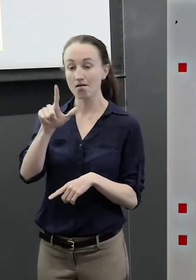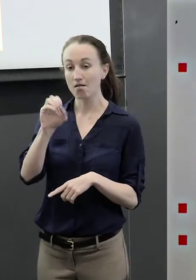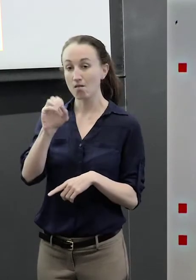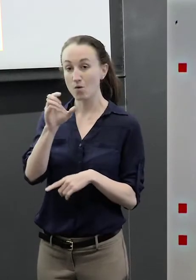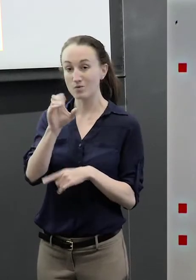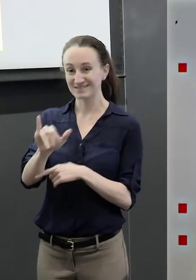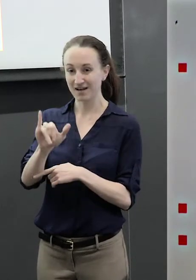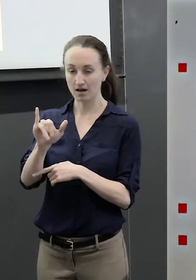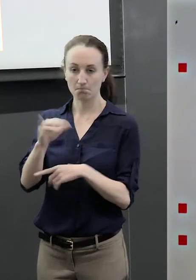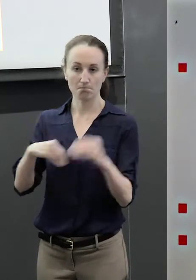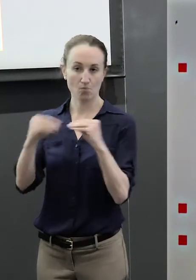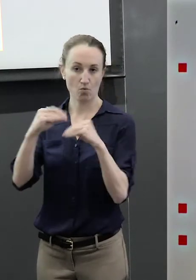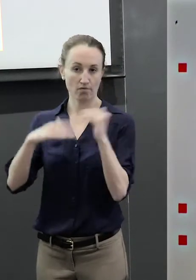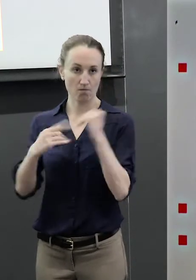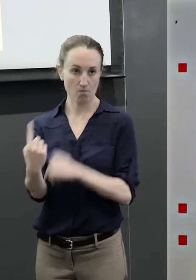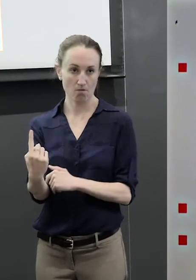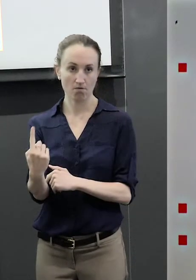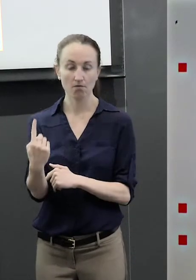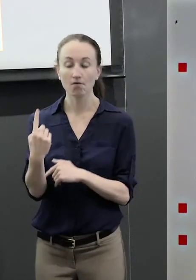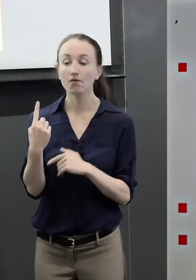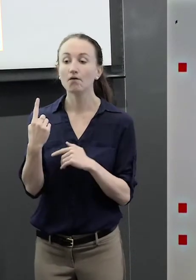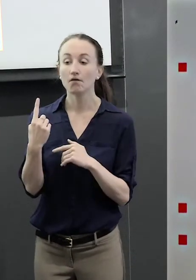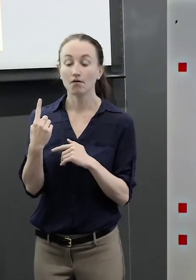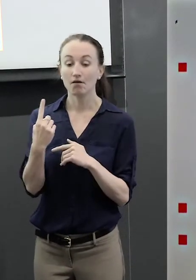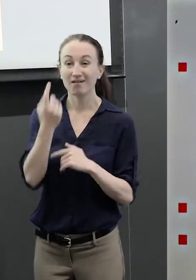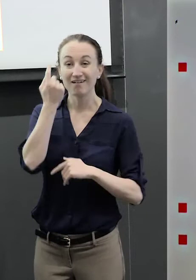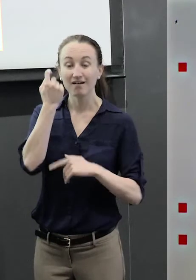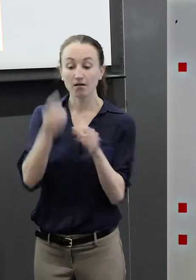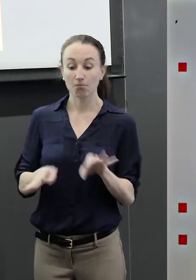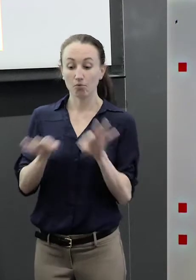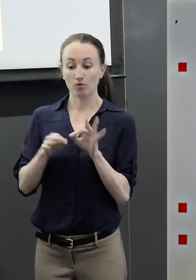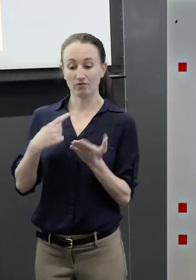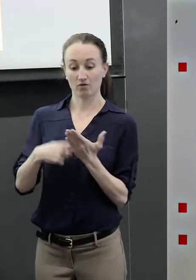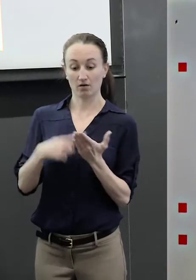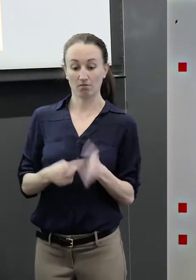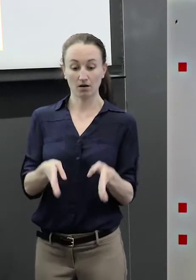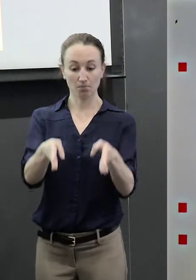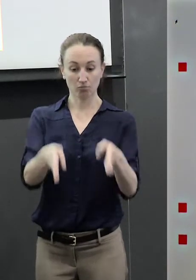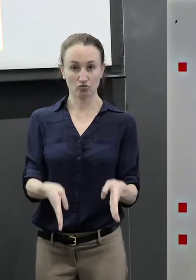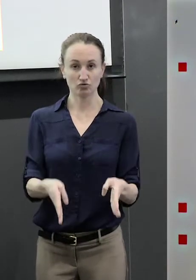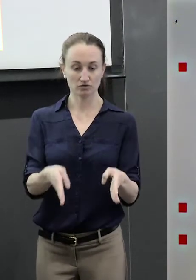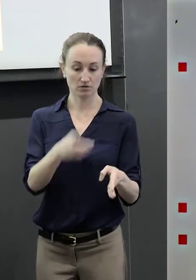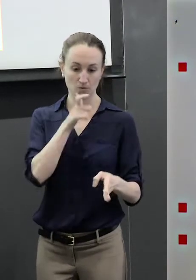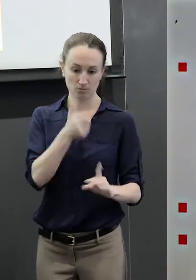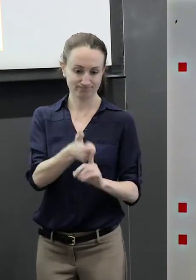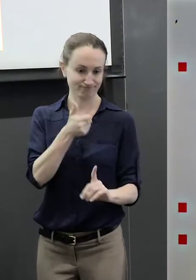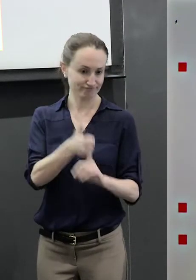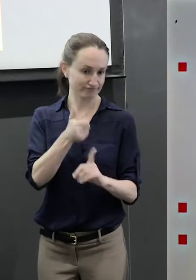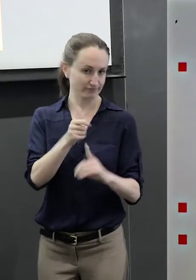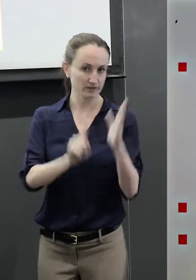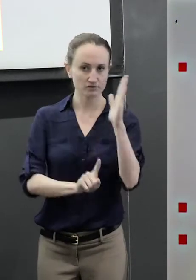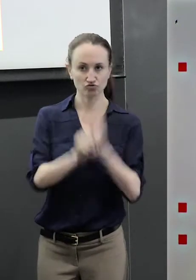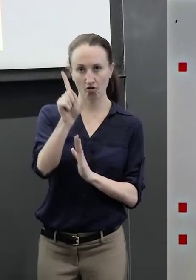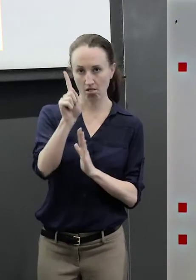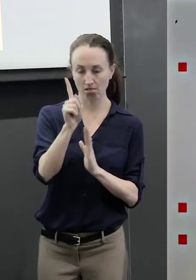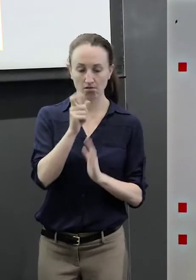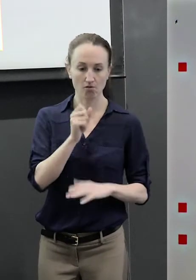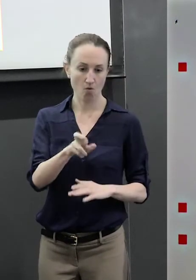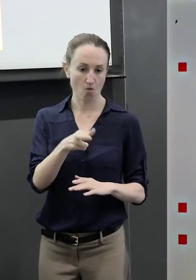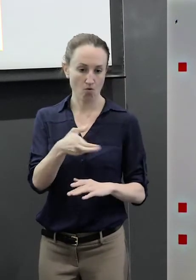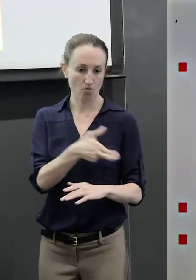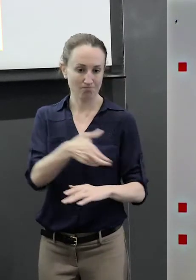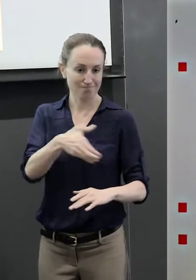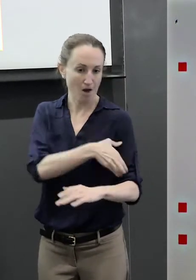now the important thing is, if you're talking about someone who is tall or